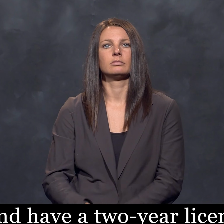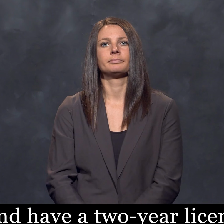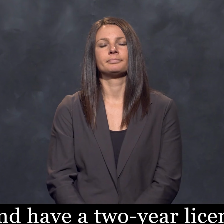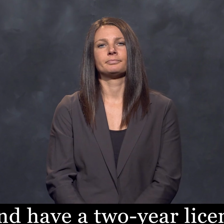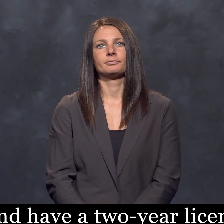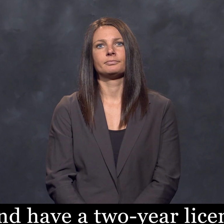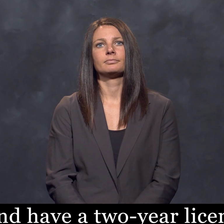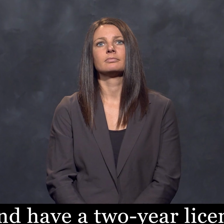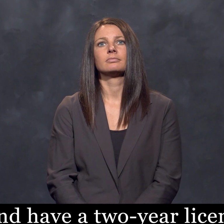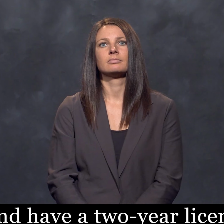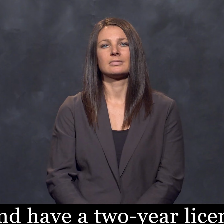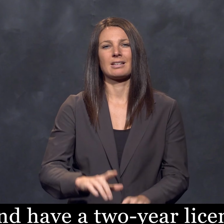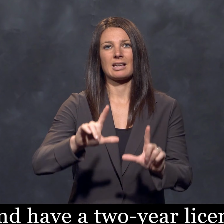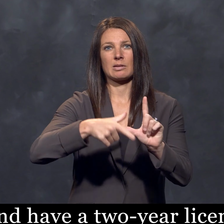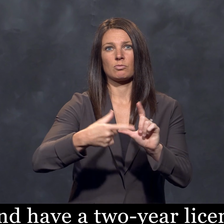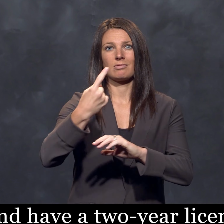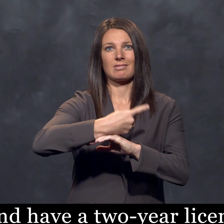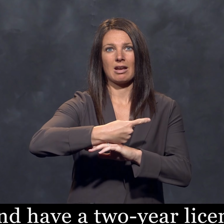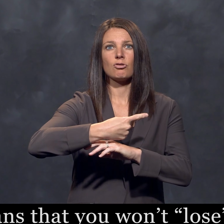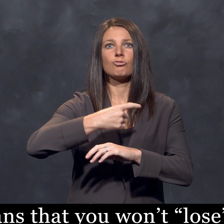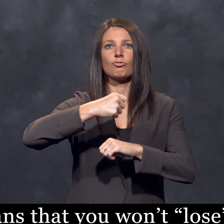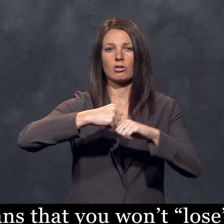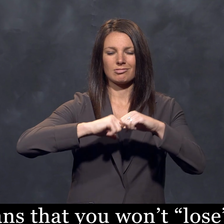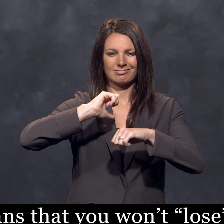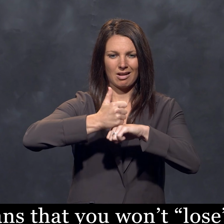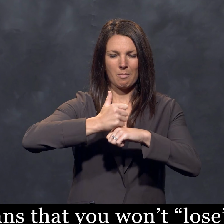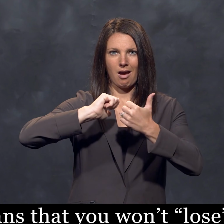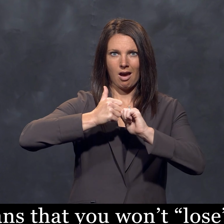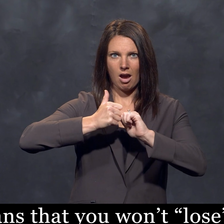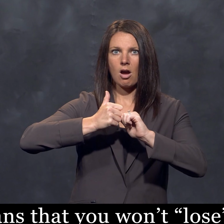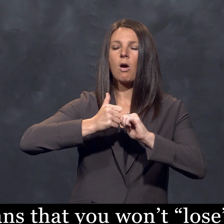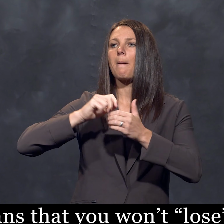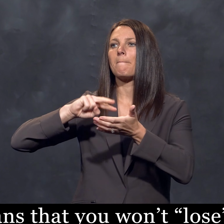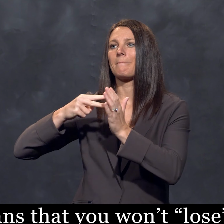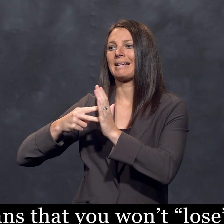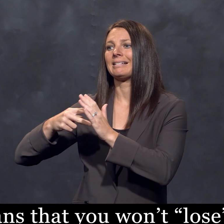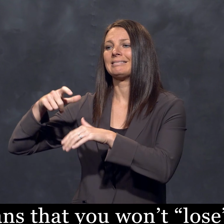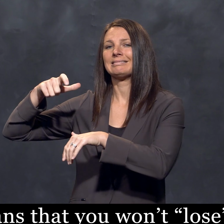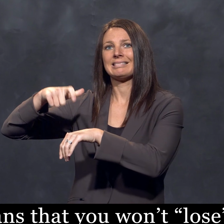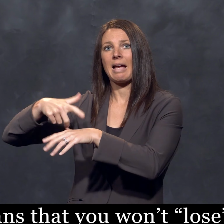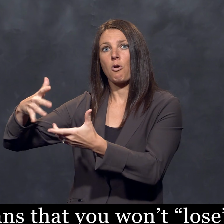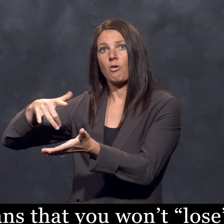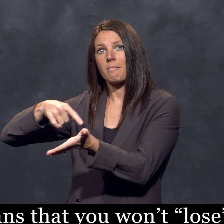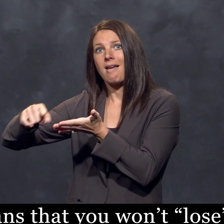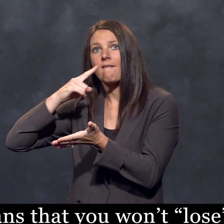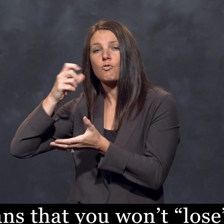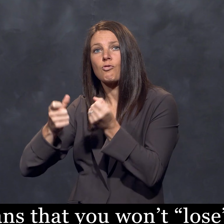This expiration date structure means that you won't lose time that you've already paid for.